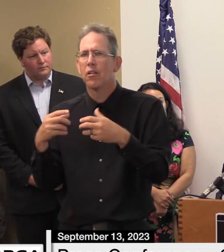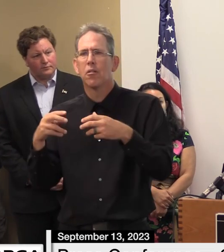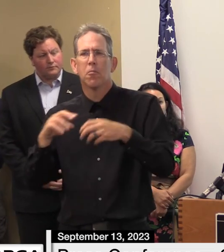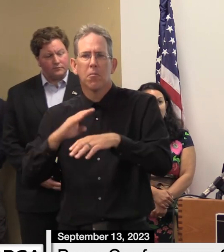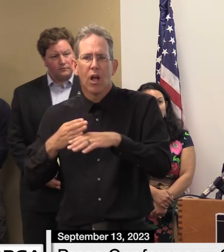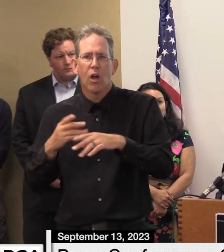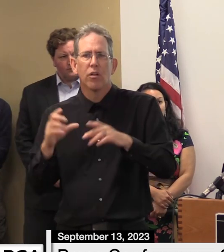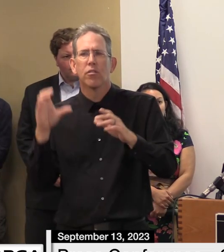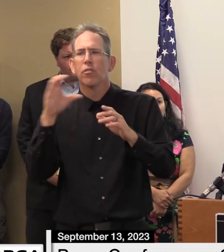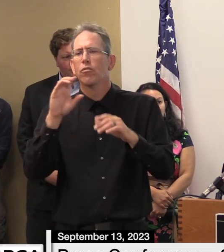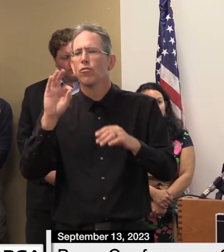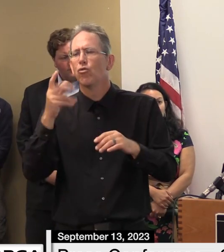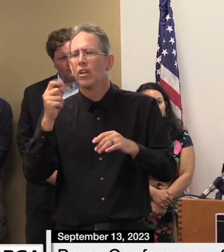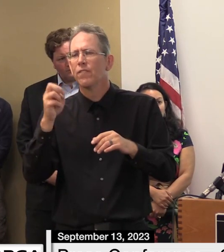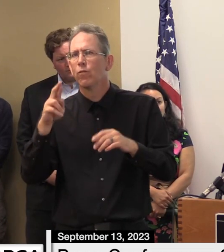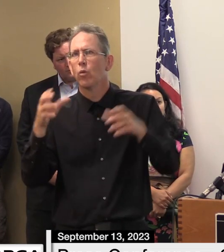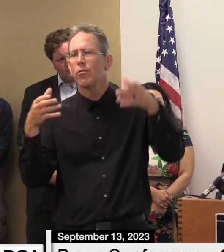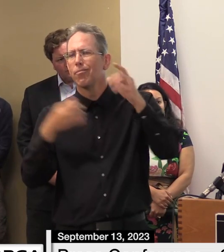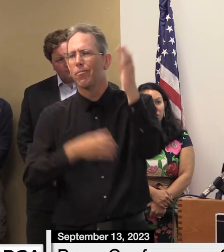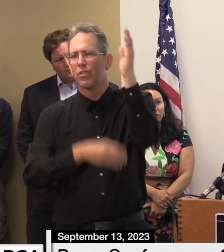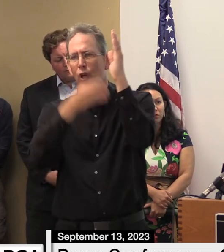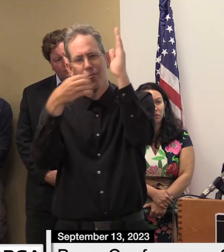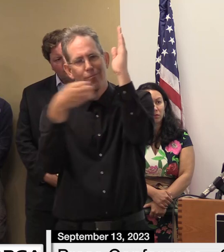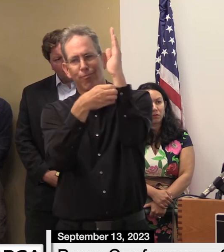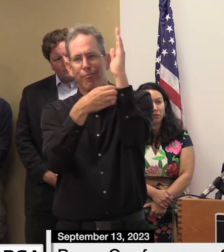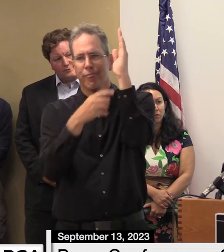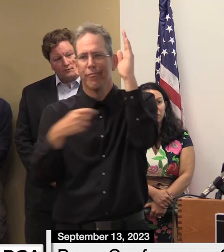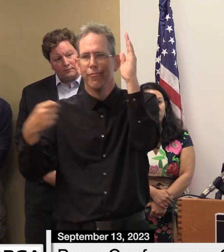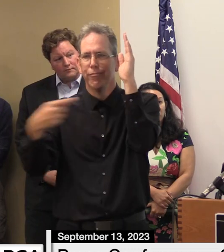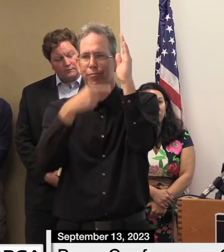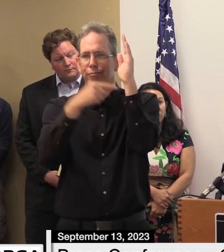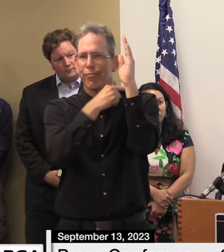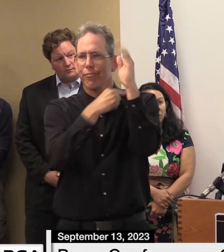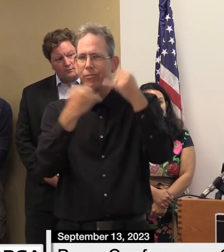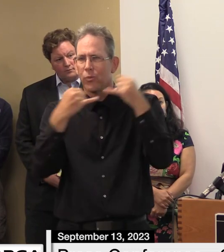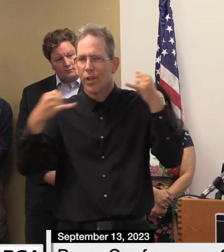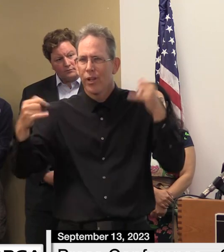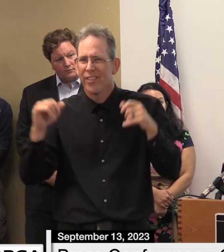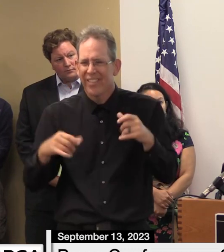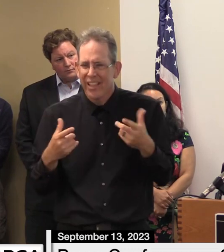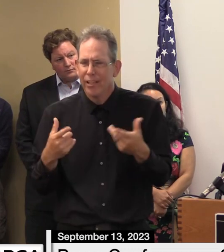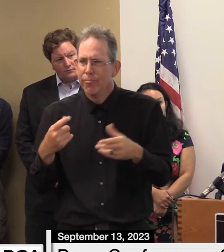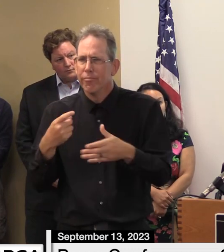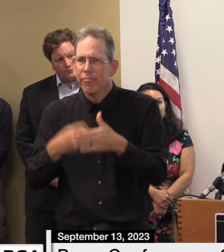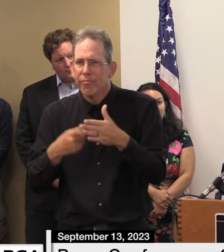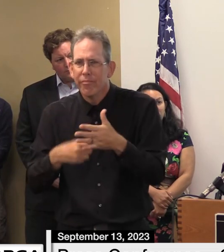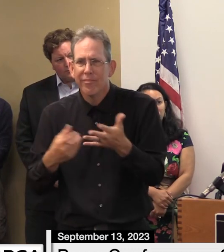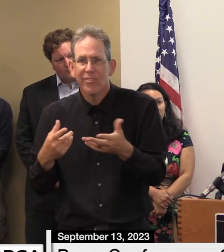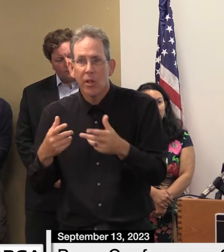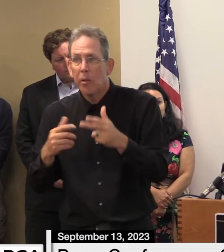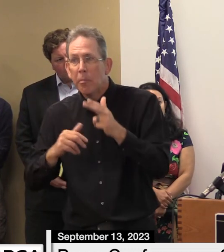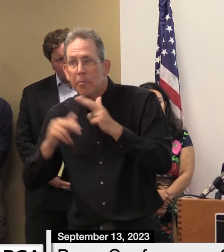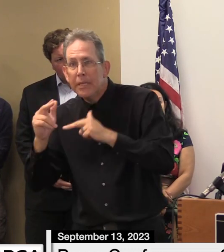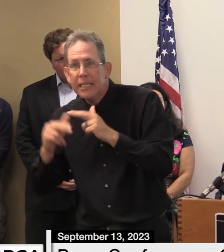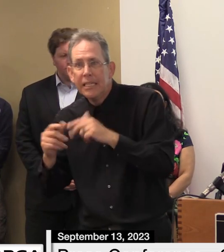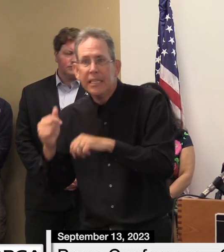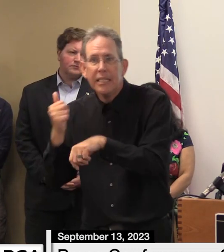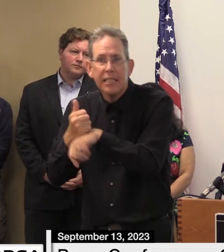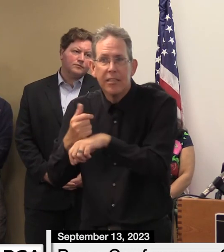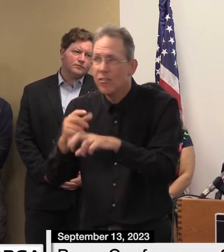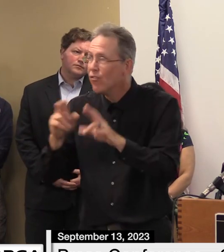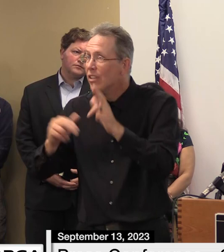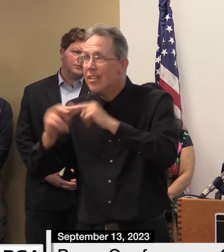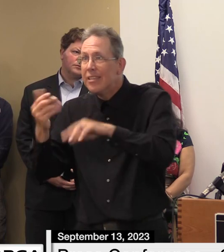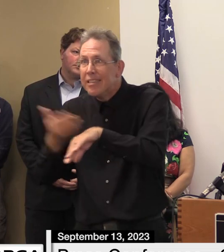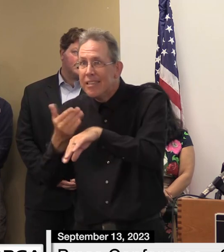in New Hampshire, I was just with my peer who said that they have more than one property that is fully built, able to be occupied, but there's no electricity